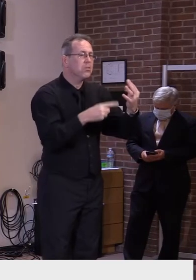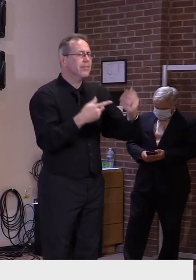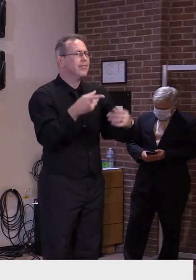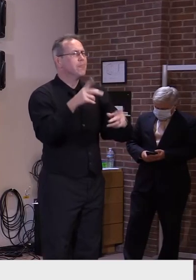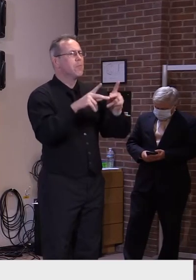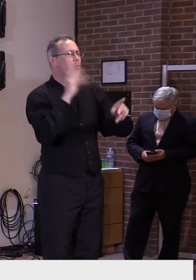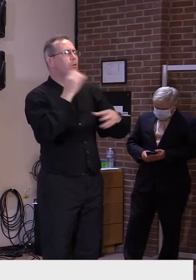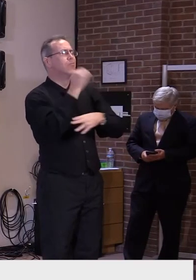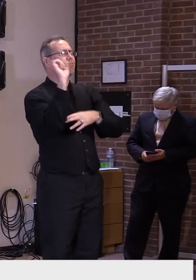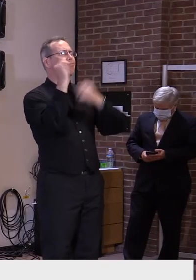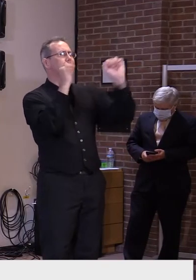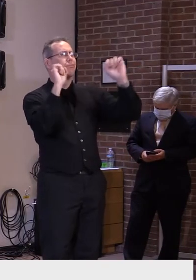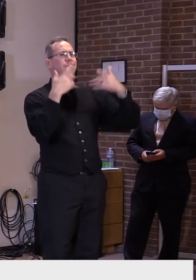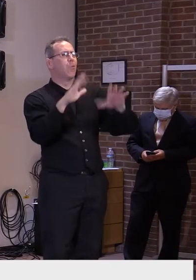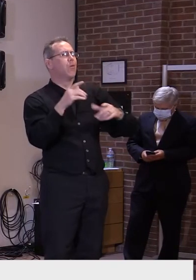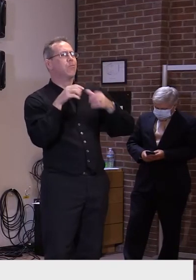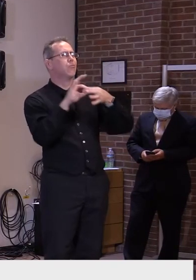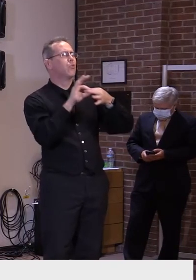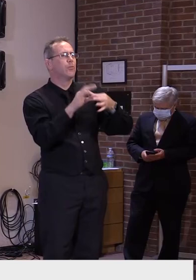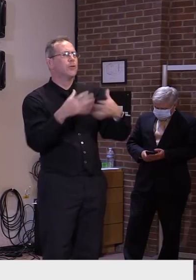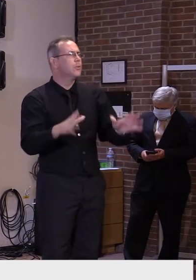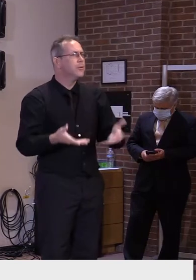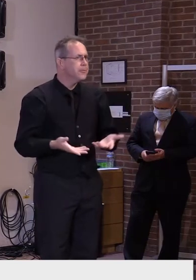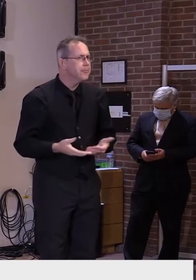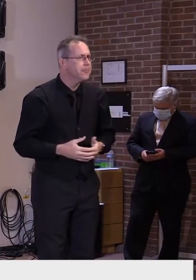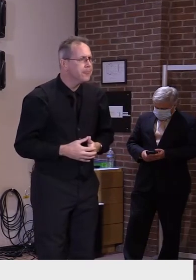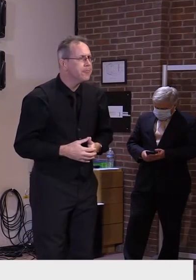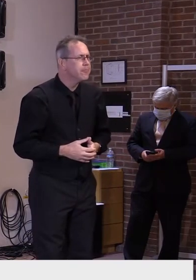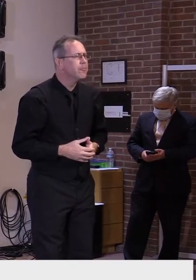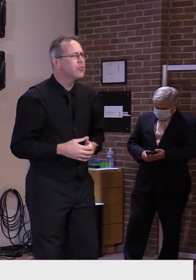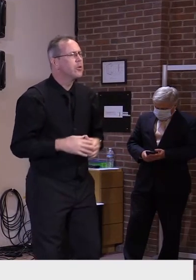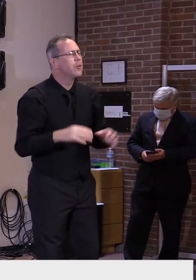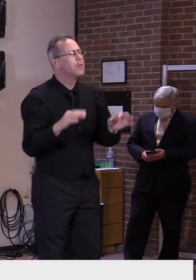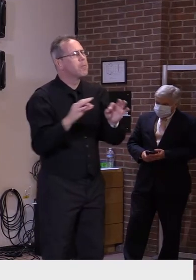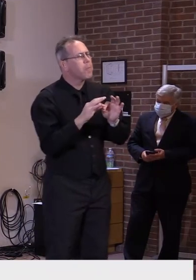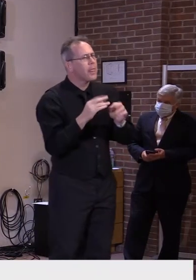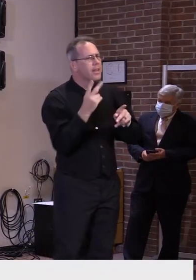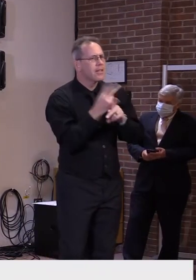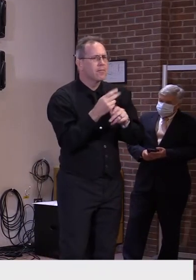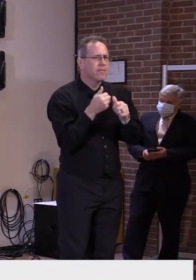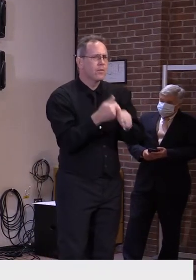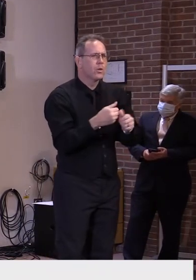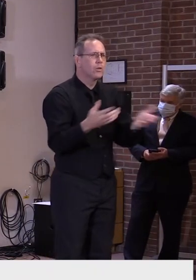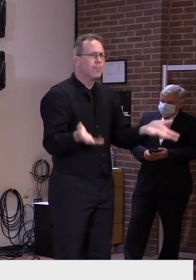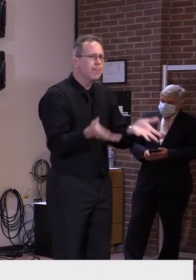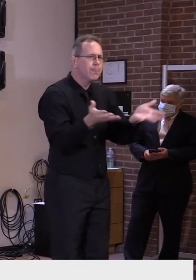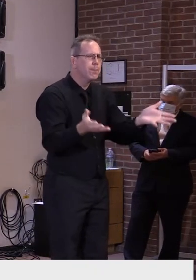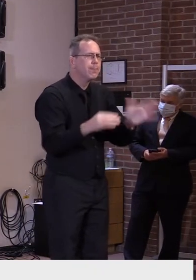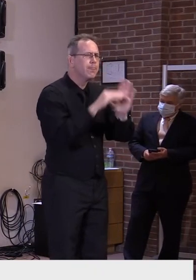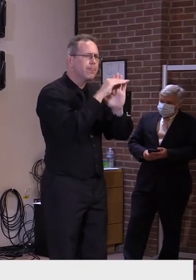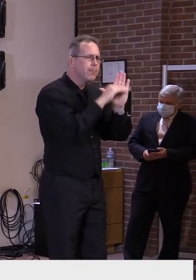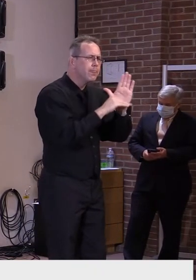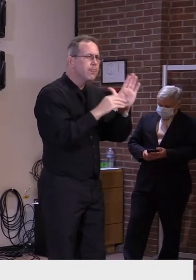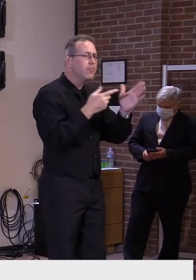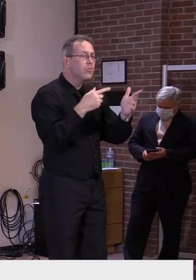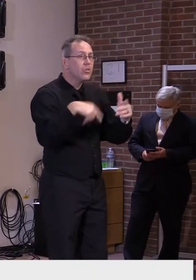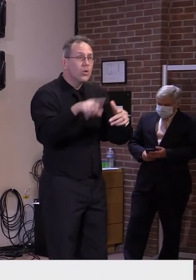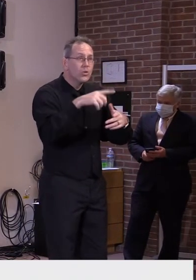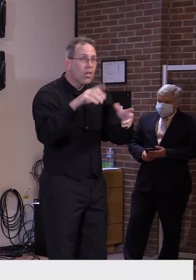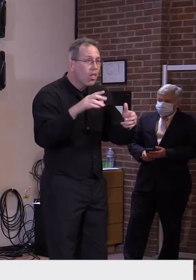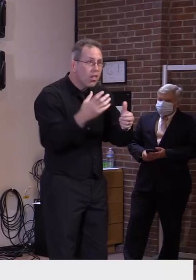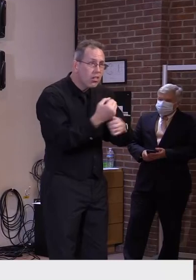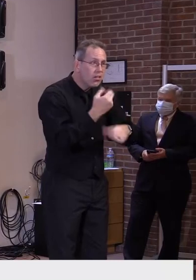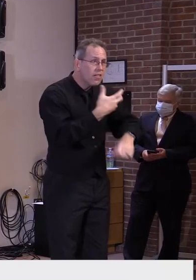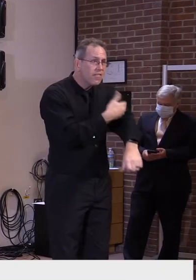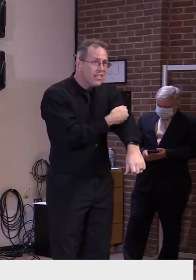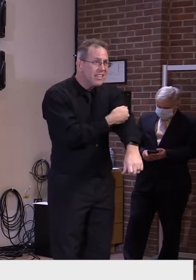plan. The first thing we need to do is to get people who are unvaccinated vaccinated. And